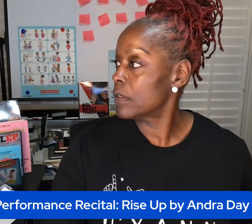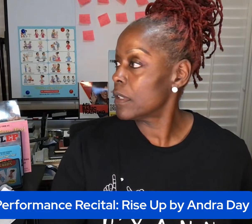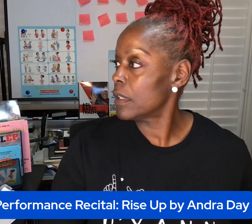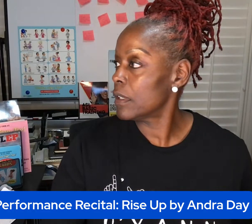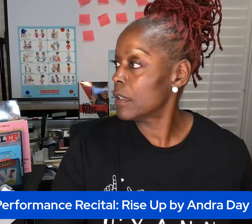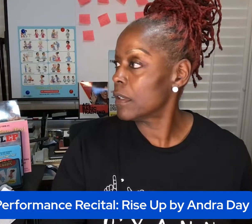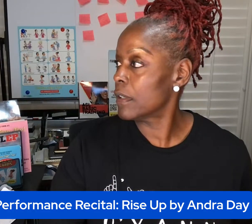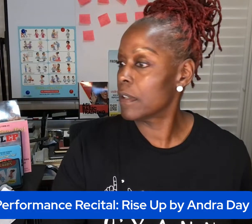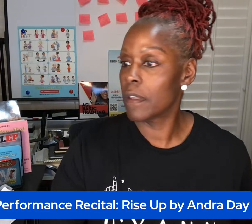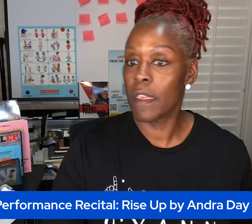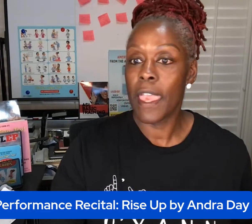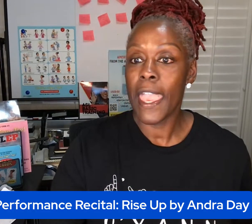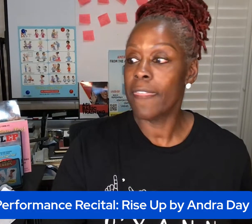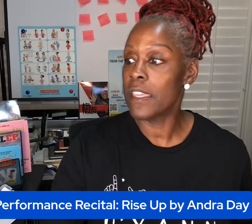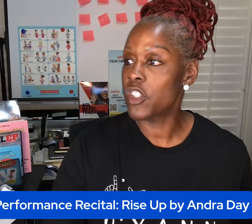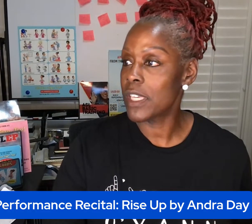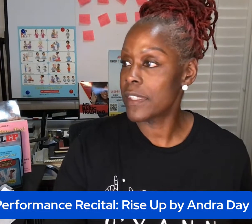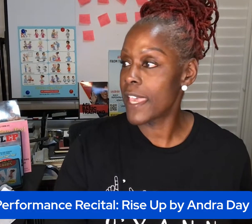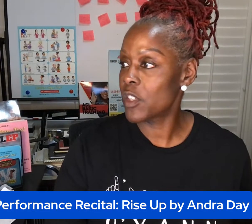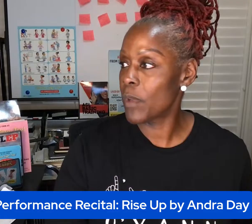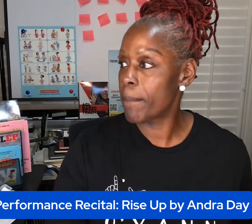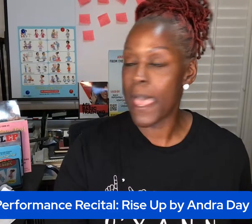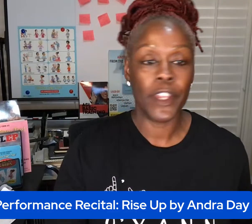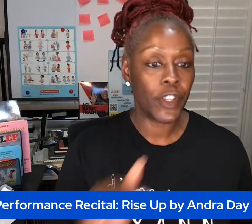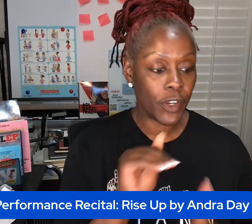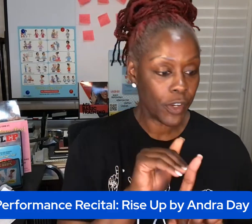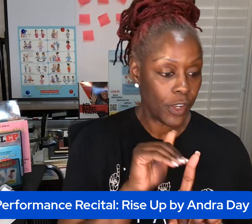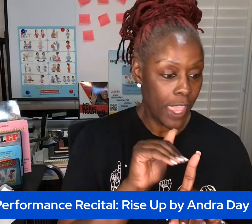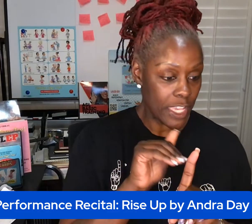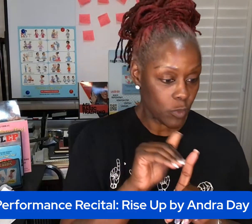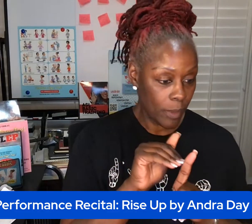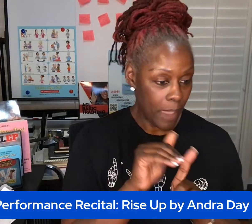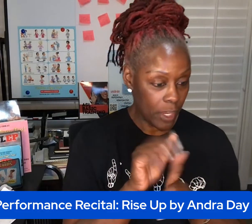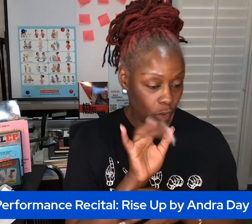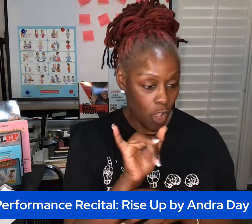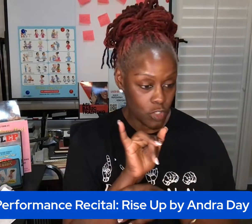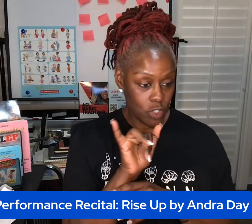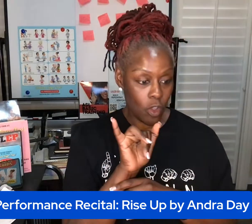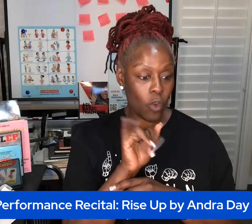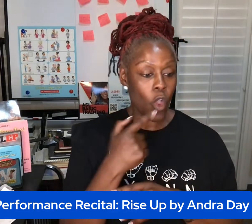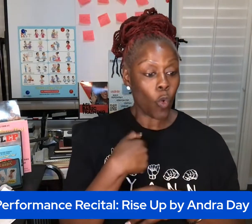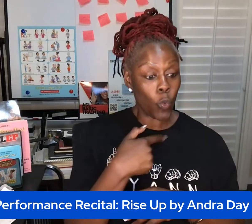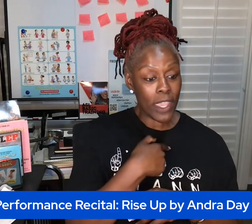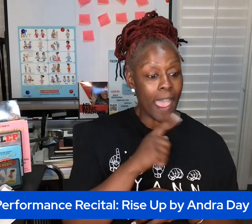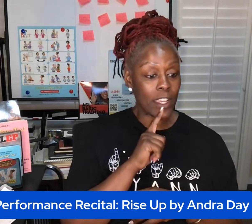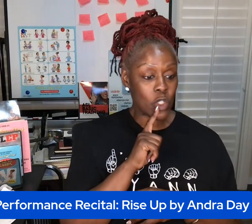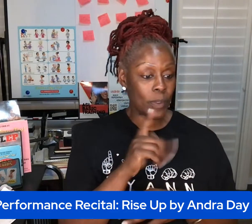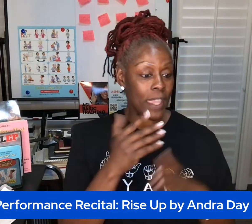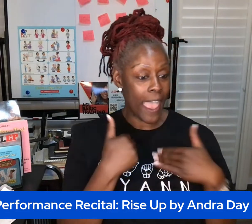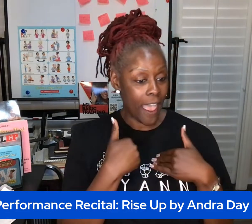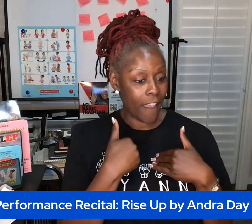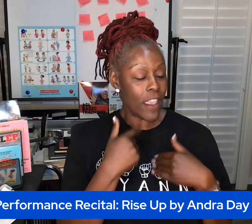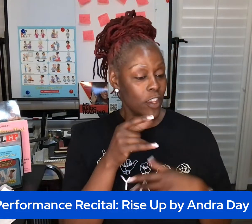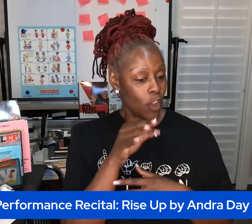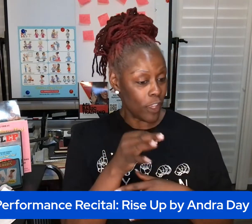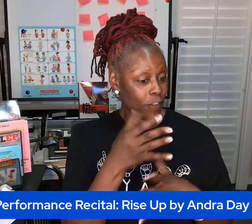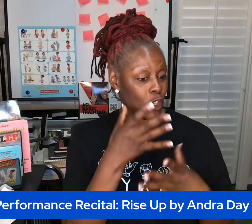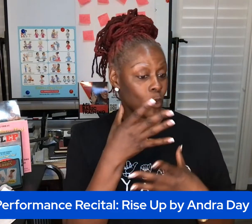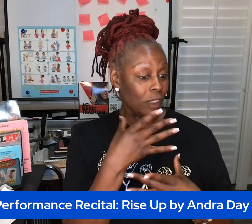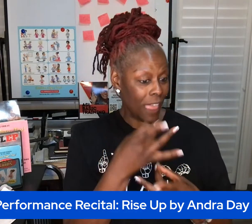see. And then just as a reminder also, we actually have, if you